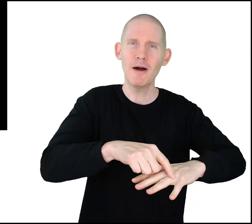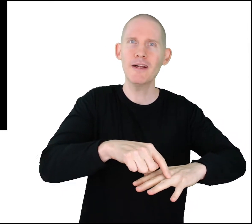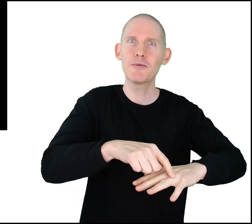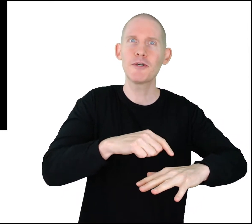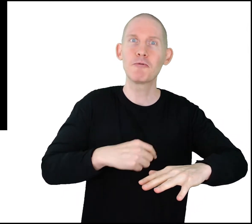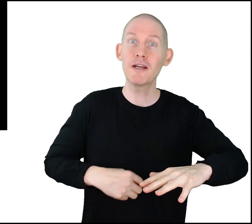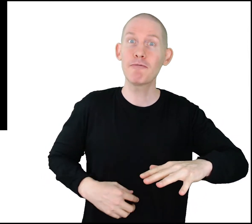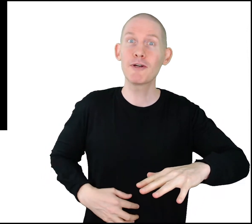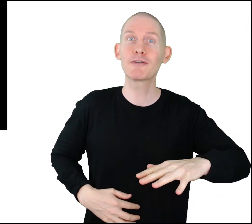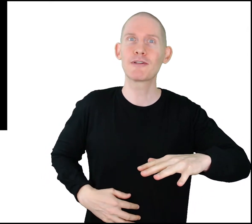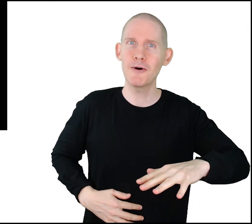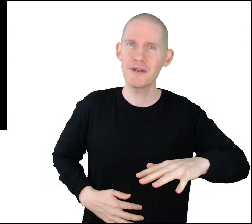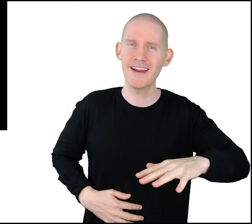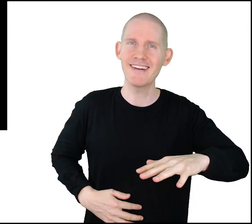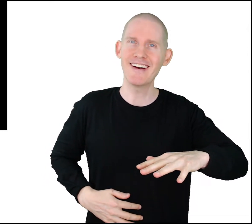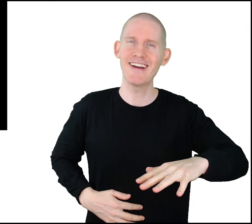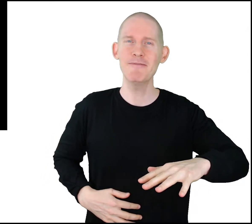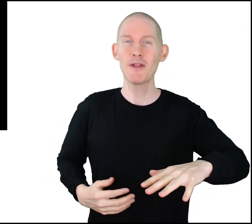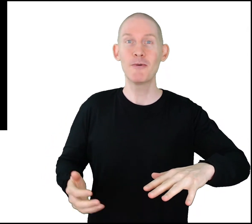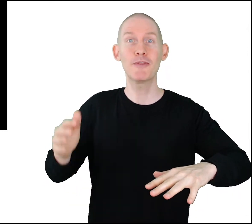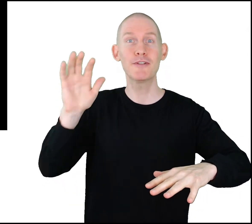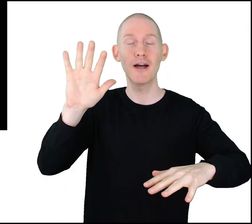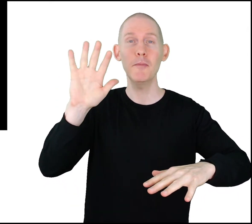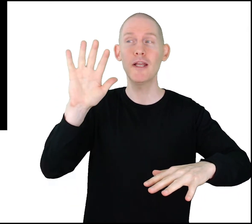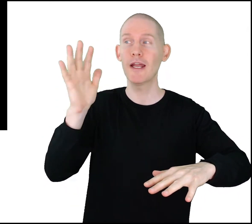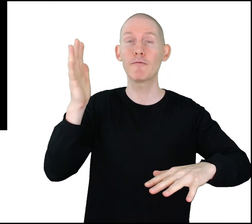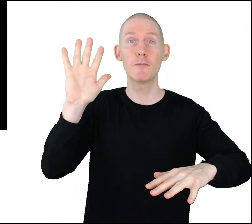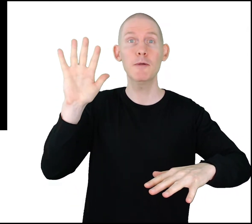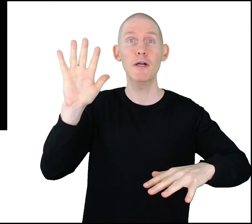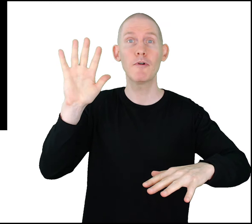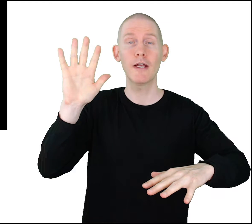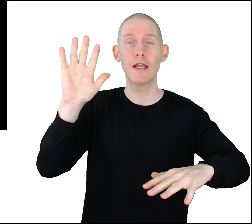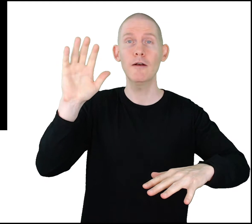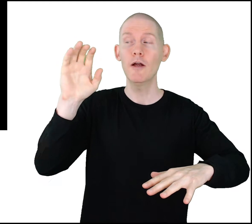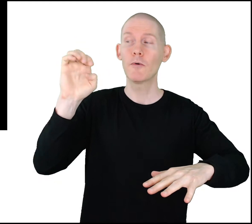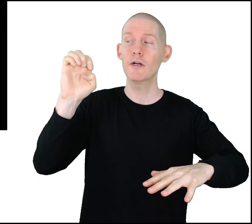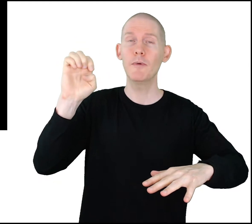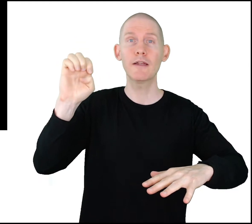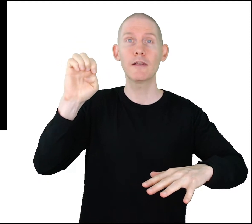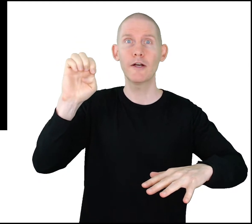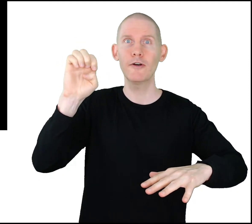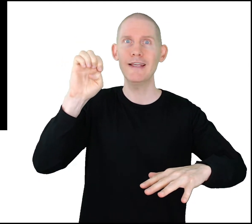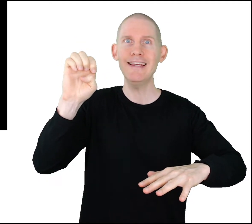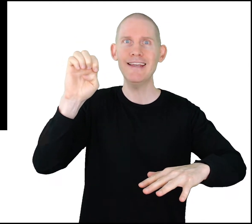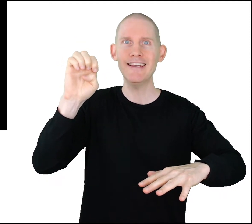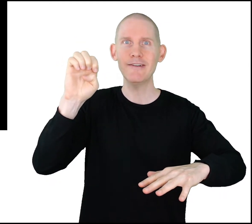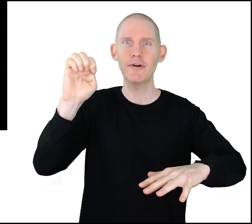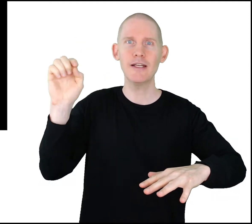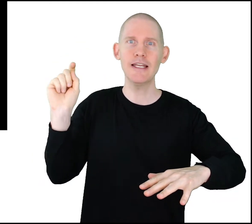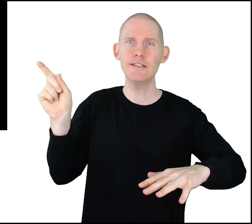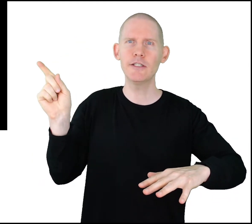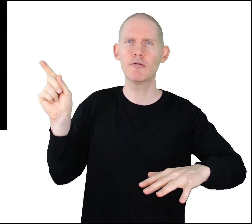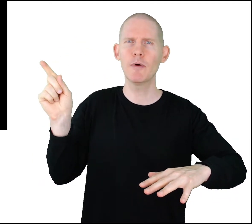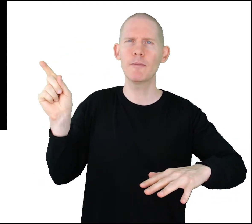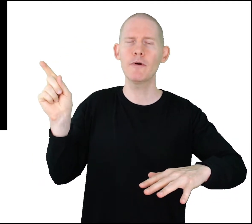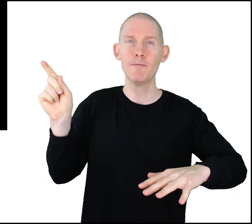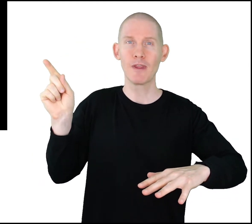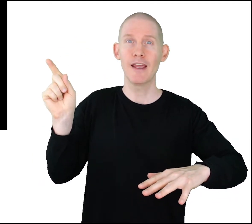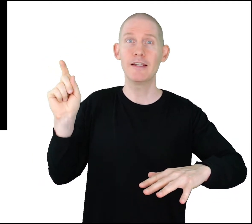mind where your ring finger is located, all right? With your dominant hand, for me, my right hand, we're going to make the letter E, right? Easy to remember.